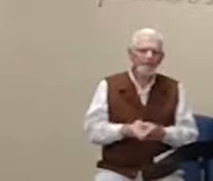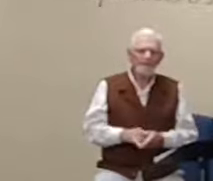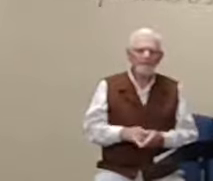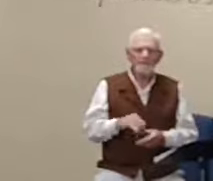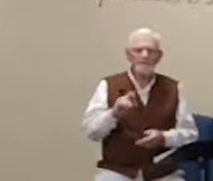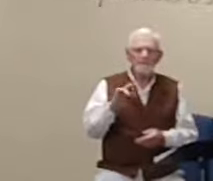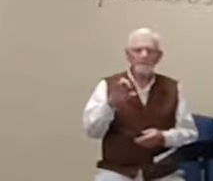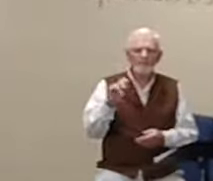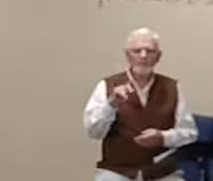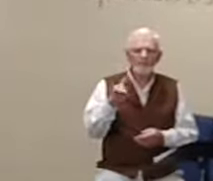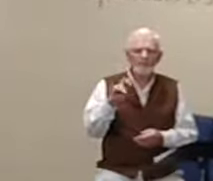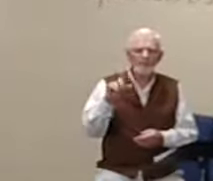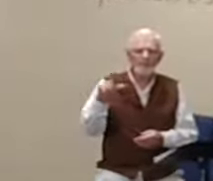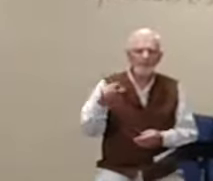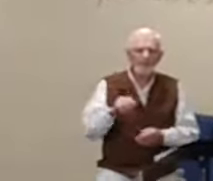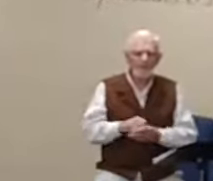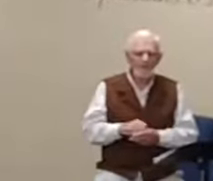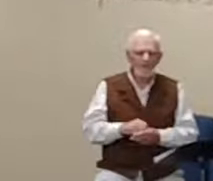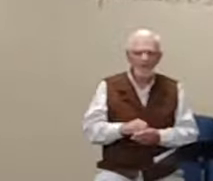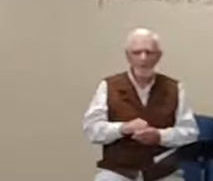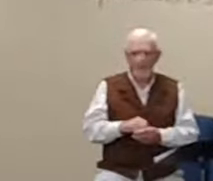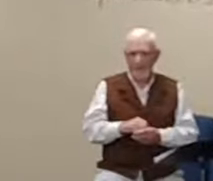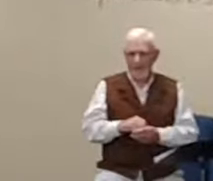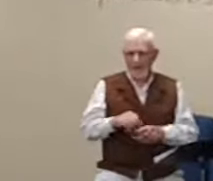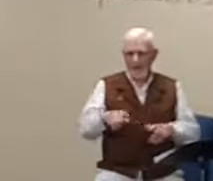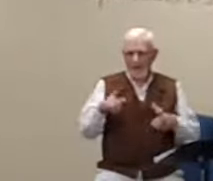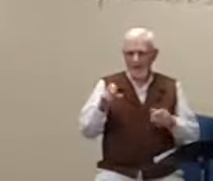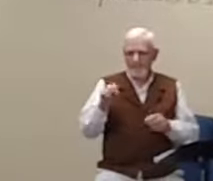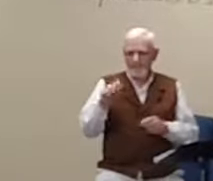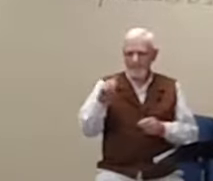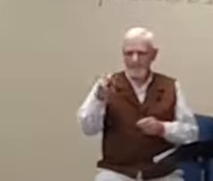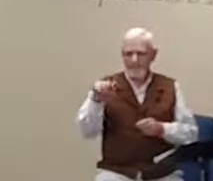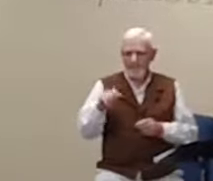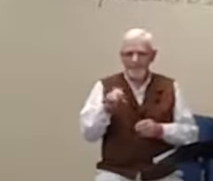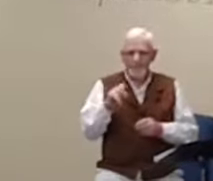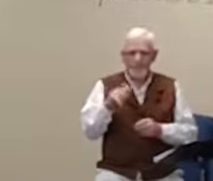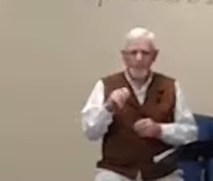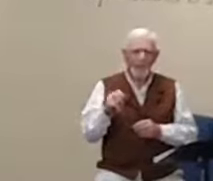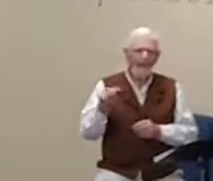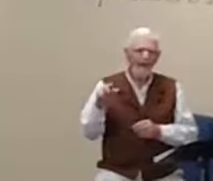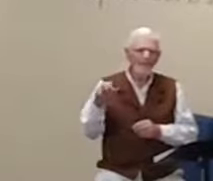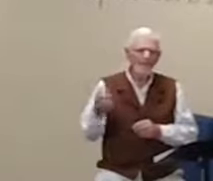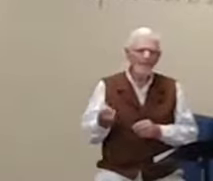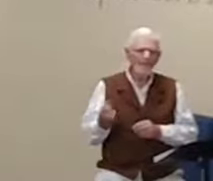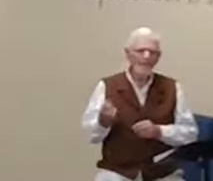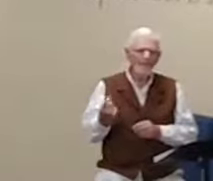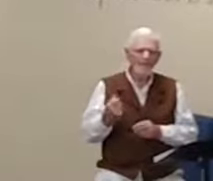roll type of lifestyle. And so at the age of 11, I